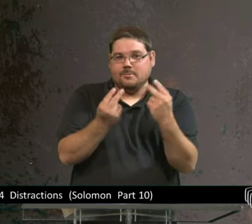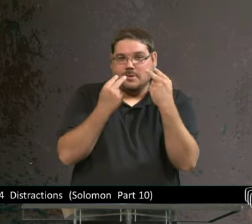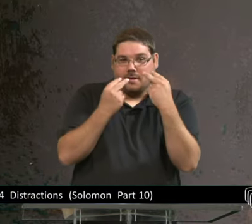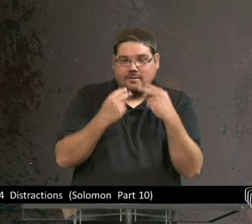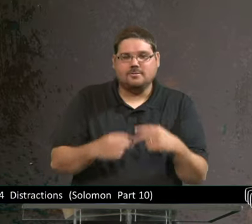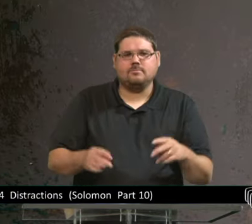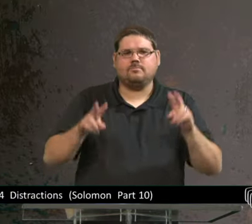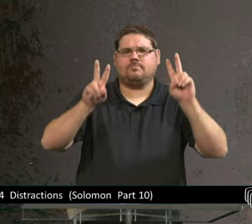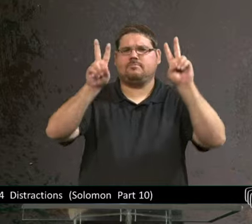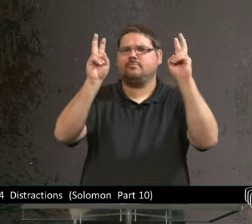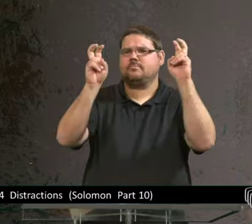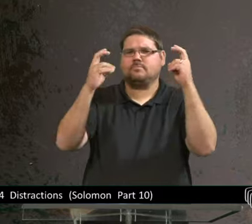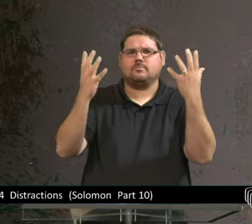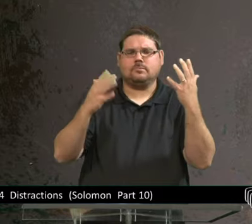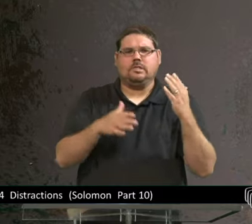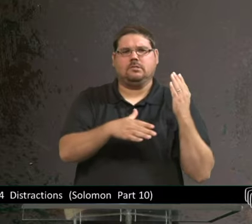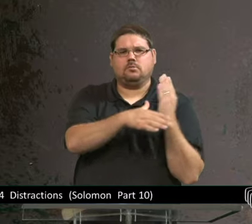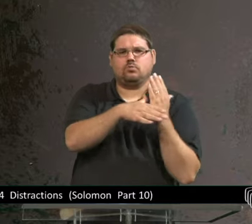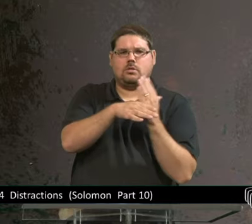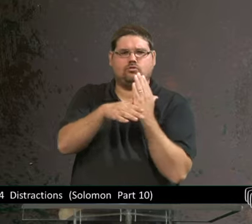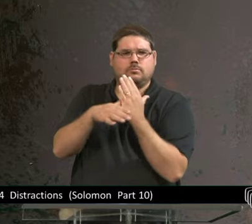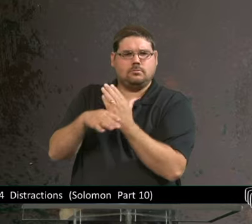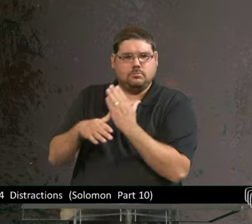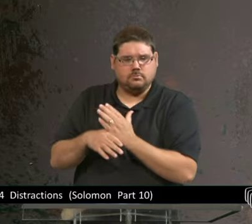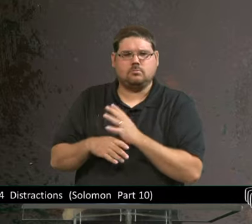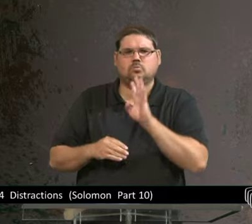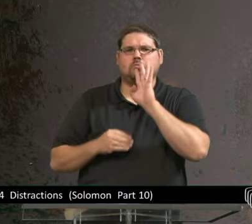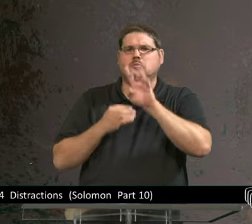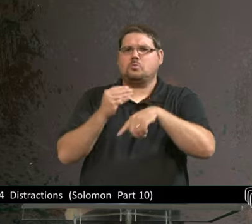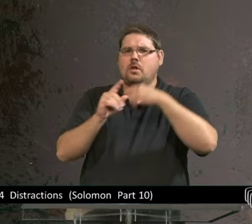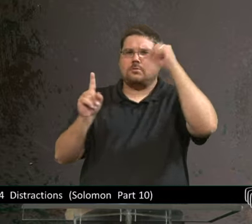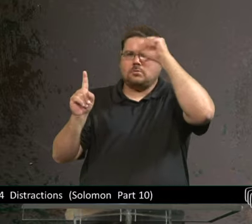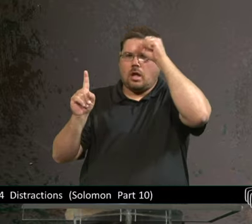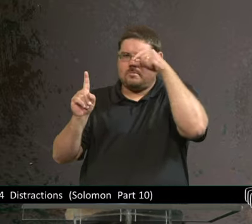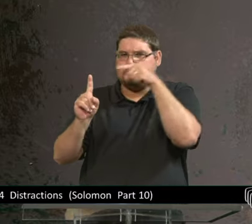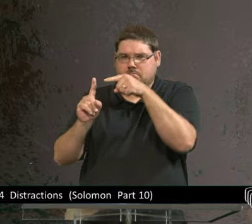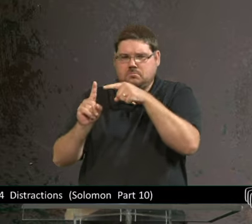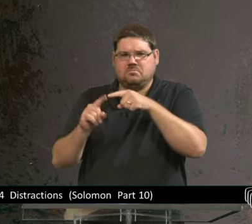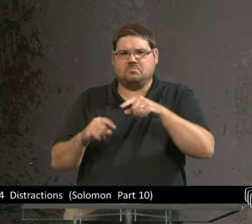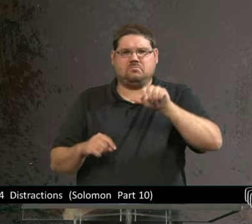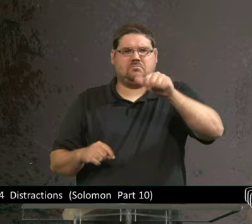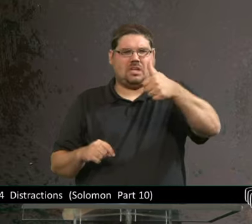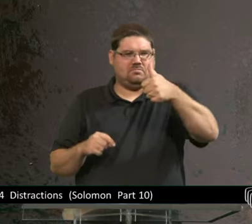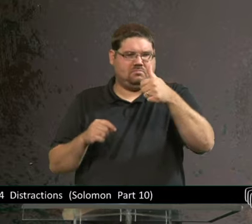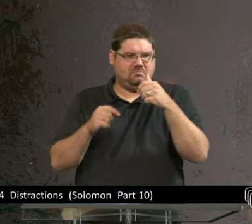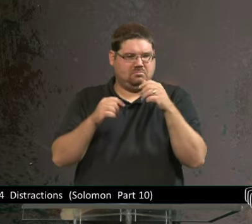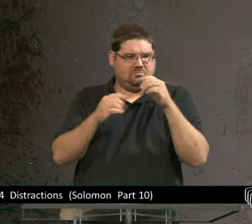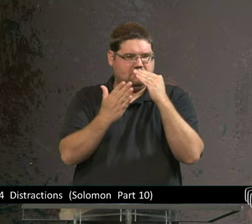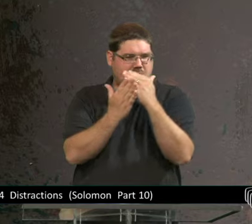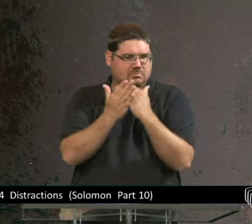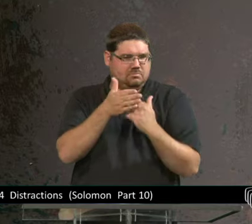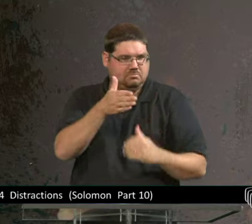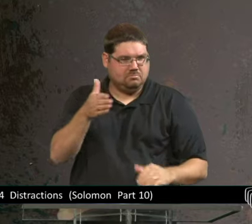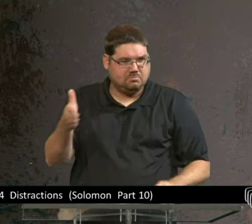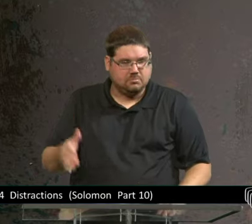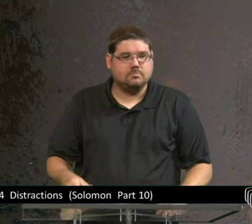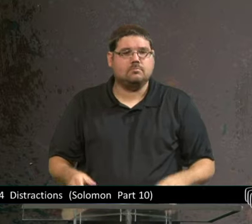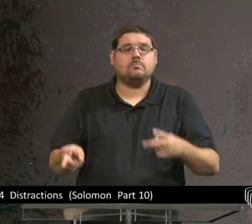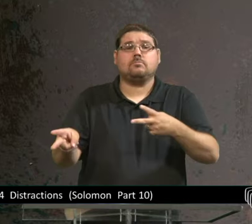Thank you for coming back again to watch as we talk about the theme of distractions. This is our series